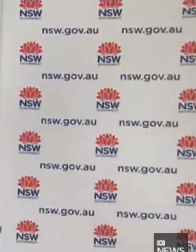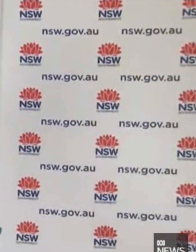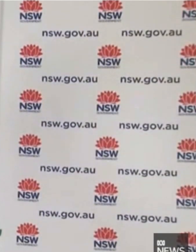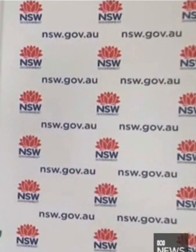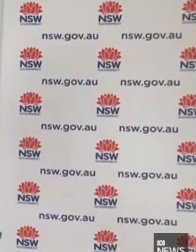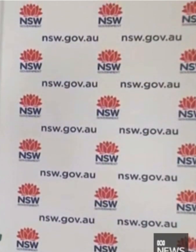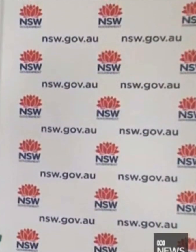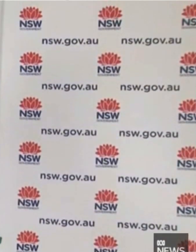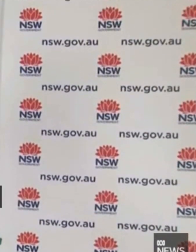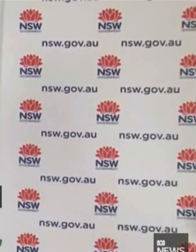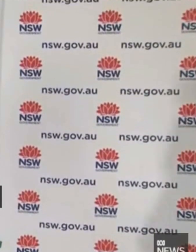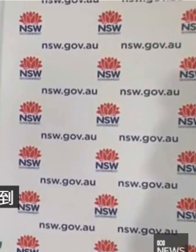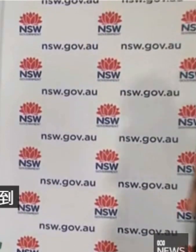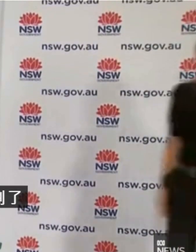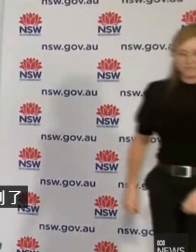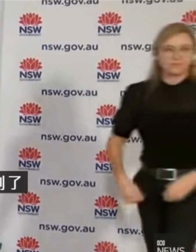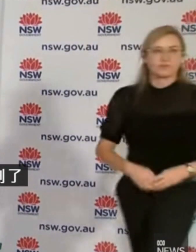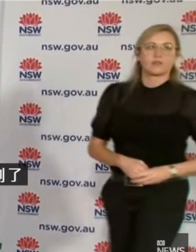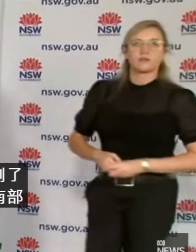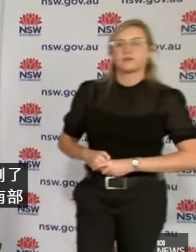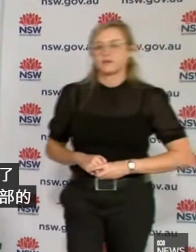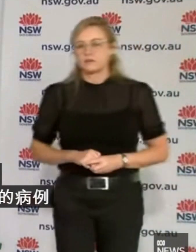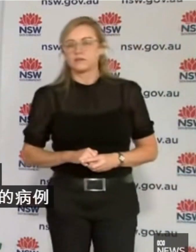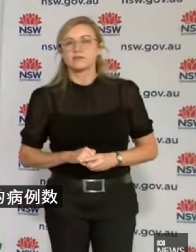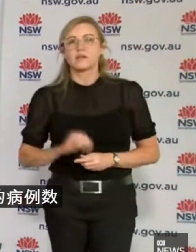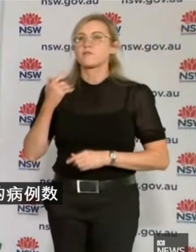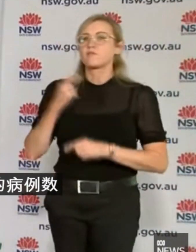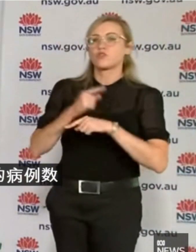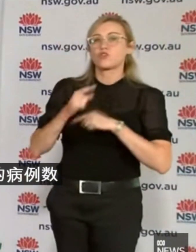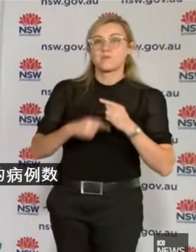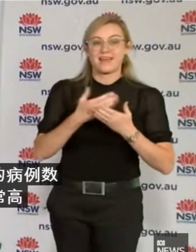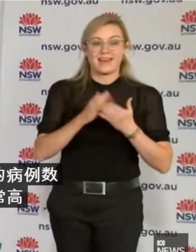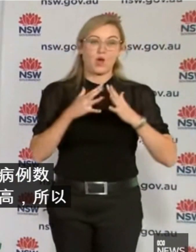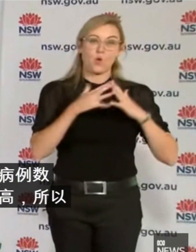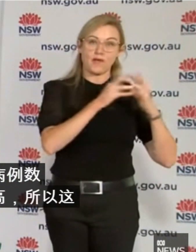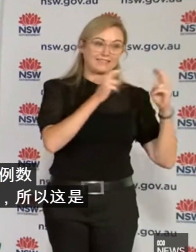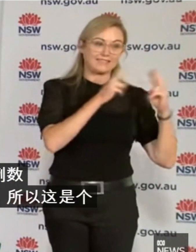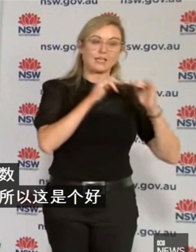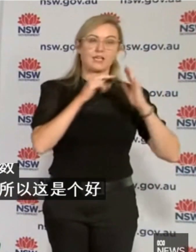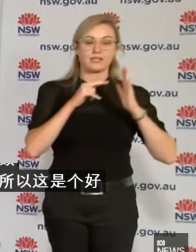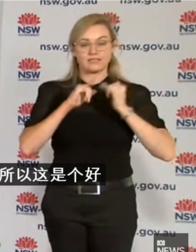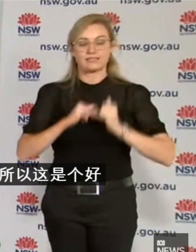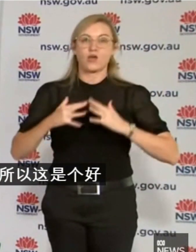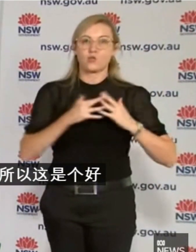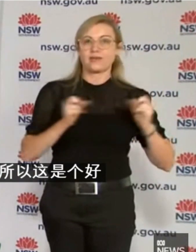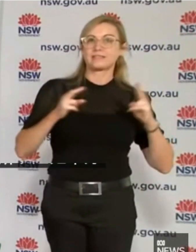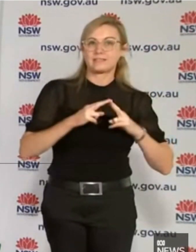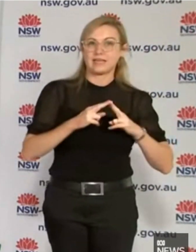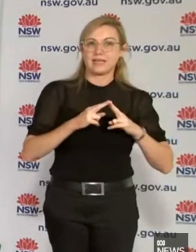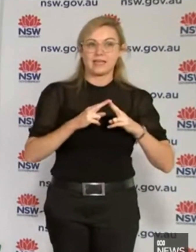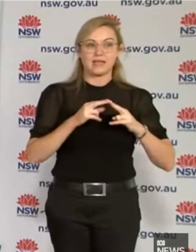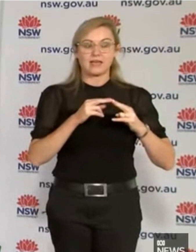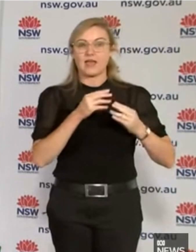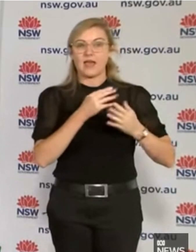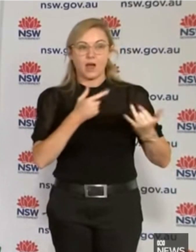You mentioned how much the cases have fallen in Western and South West Sydney, and the vaccine rates there are very high, so it's good news. When are we